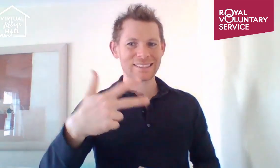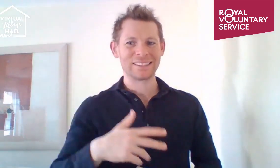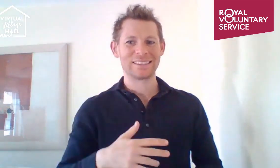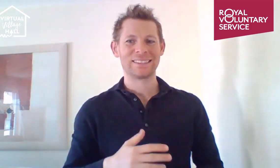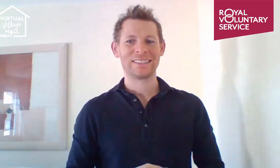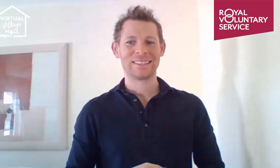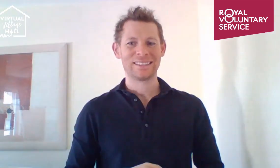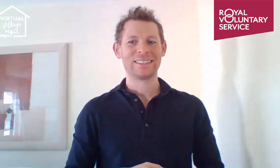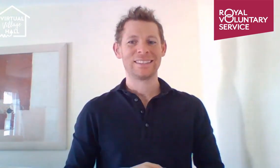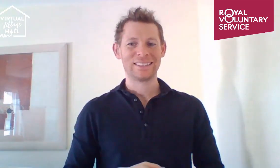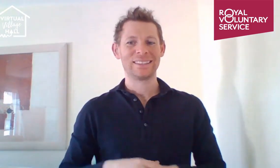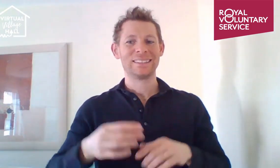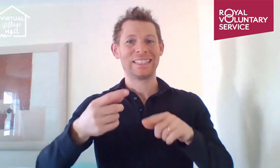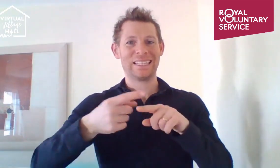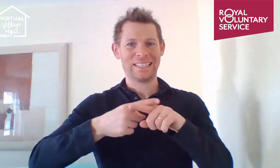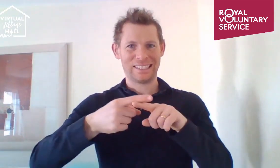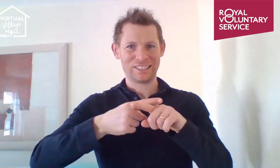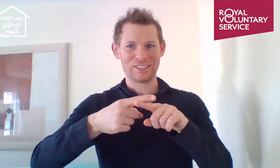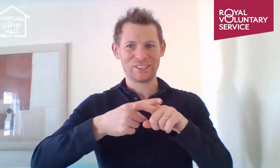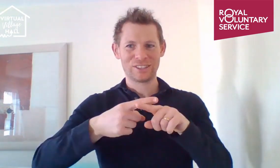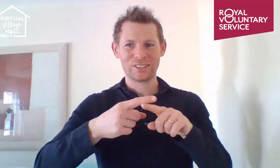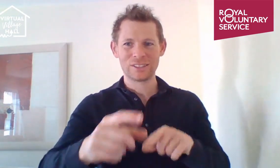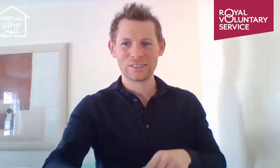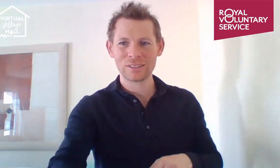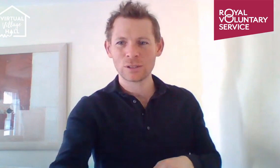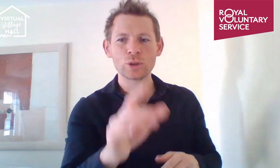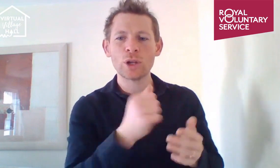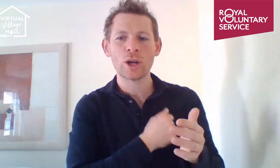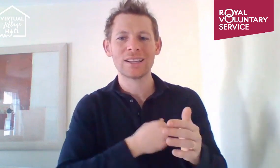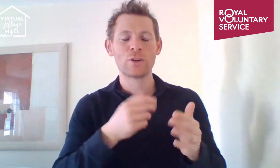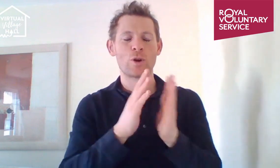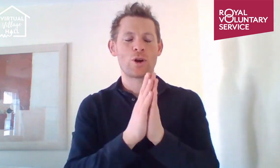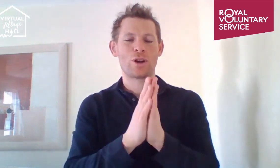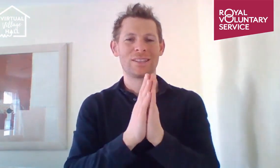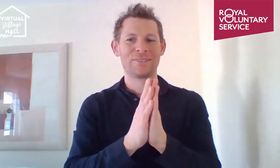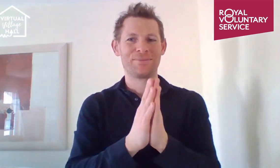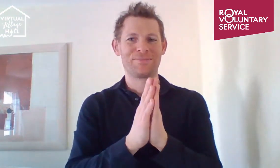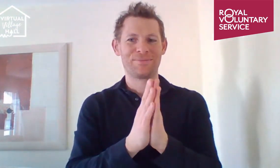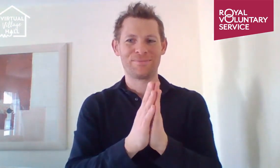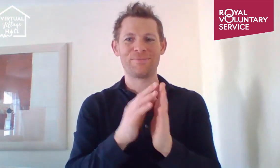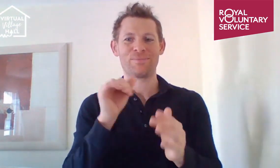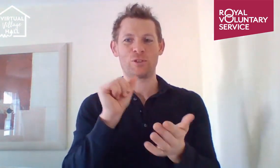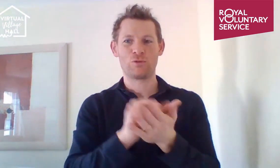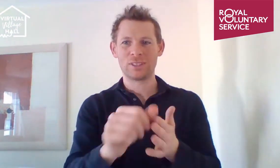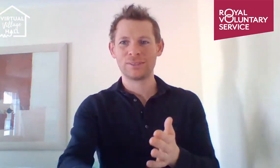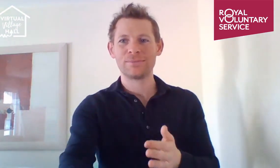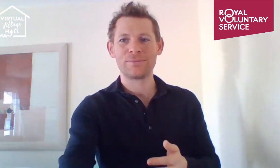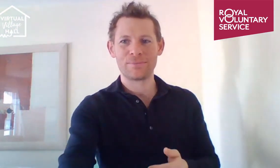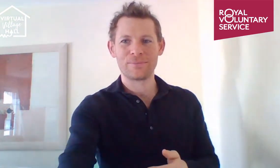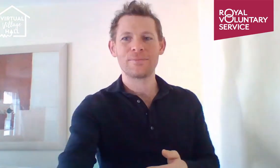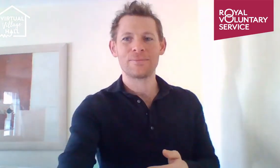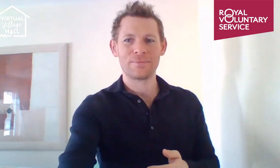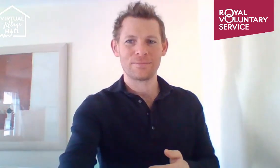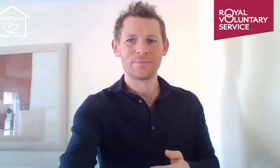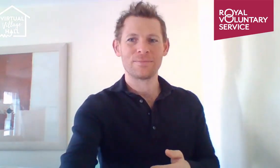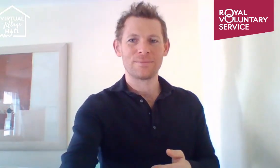And number eight was English. Oh, no, sorry, it was RE.